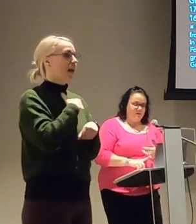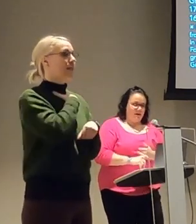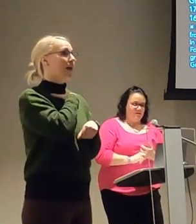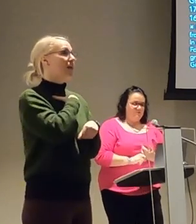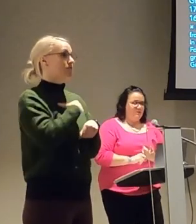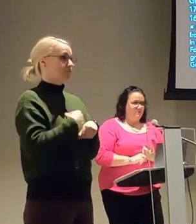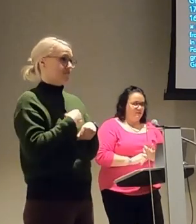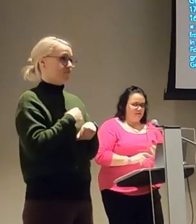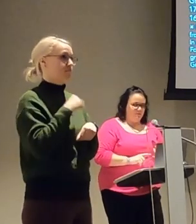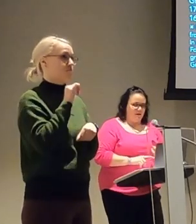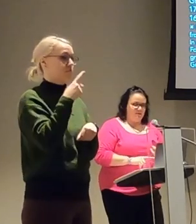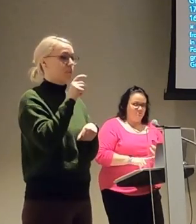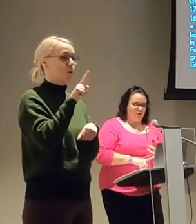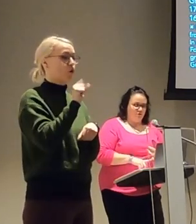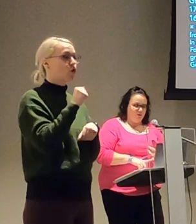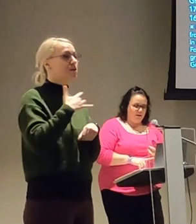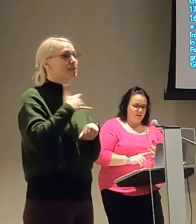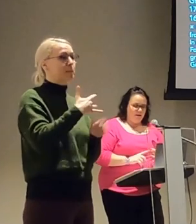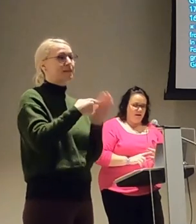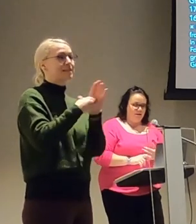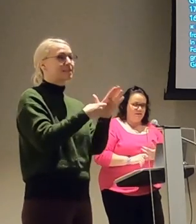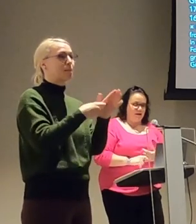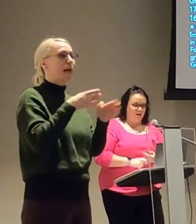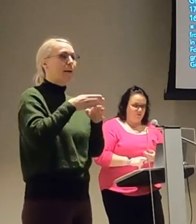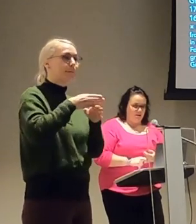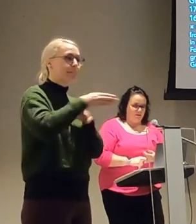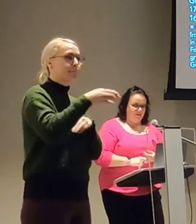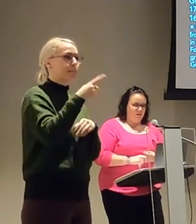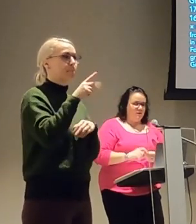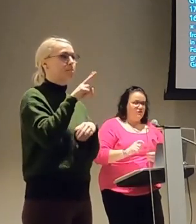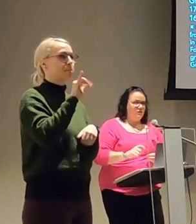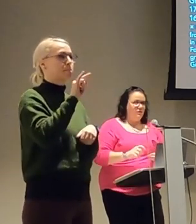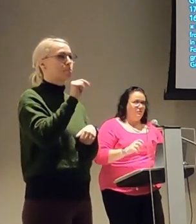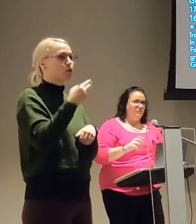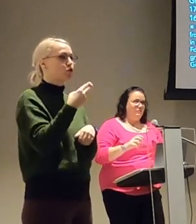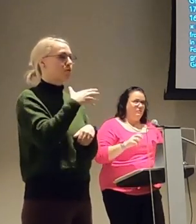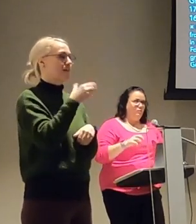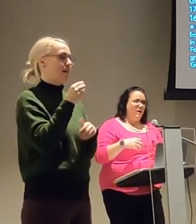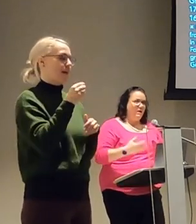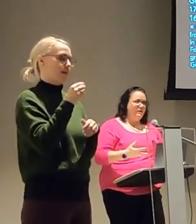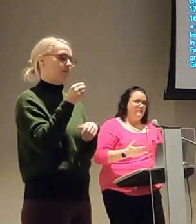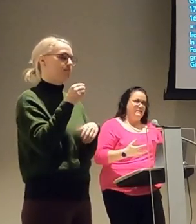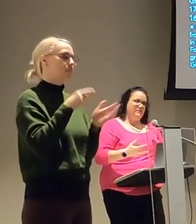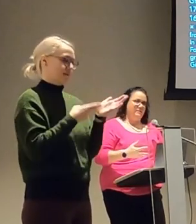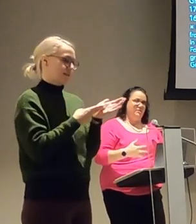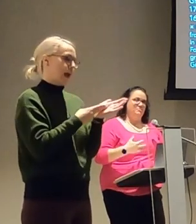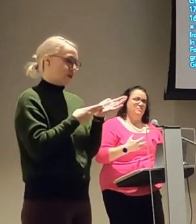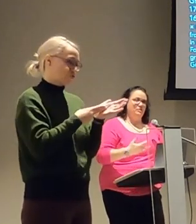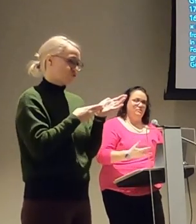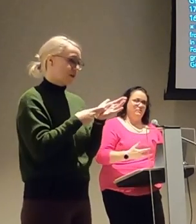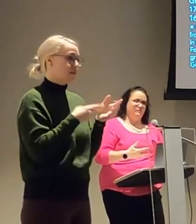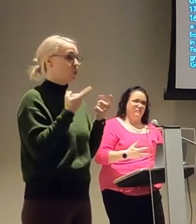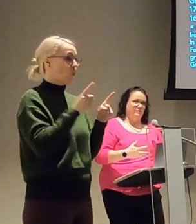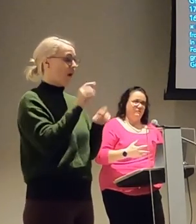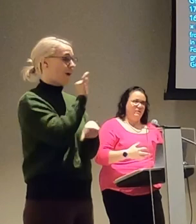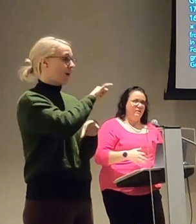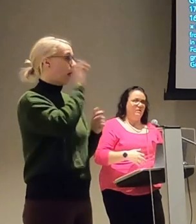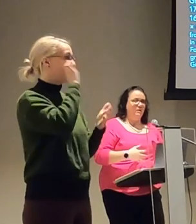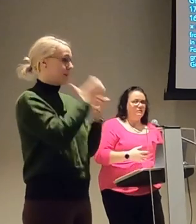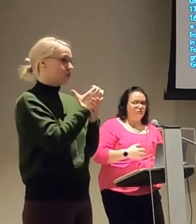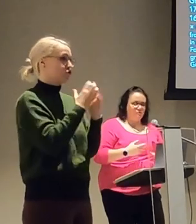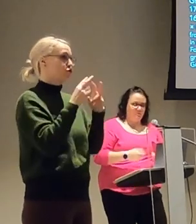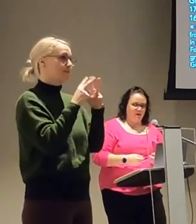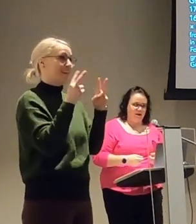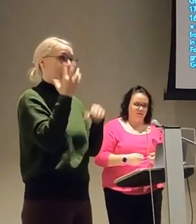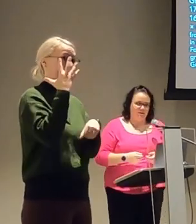Pearls typically symbolize purity and integrity. So while this is very beautiful, we